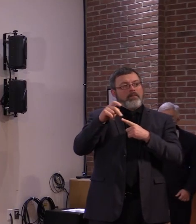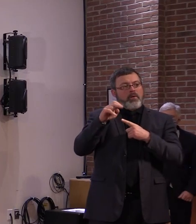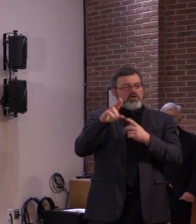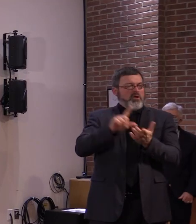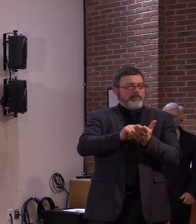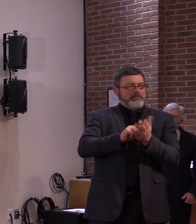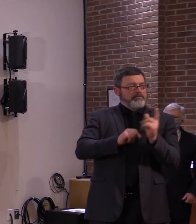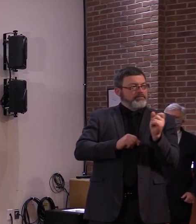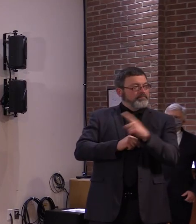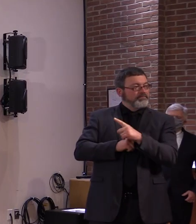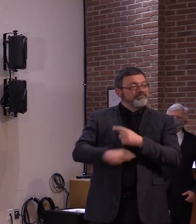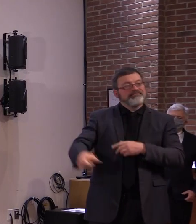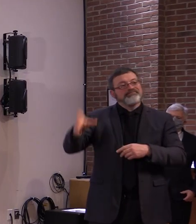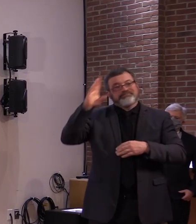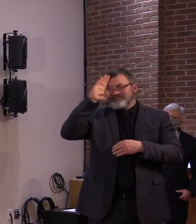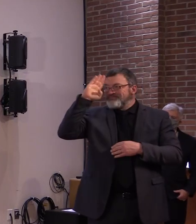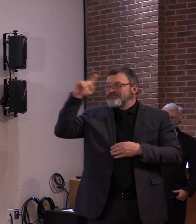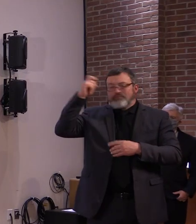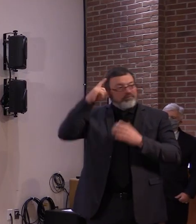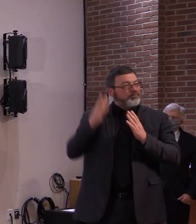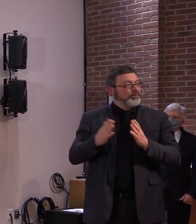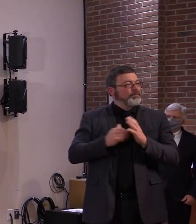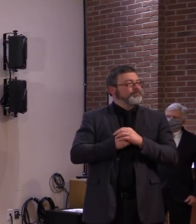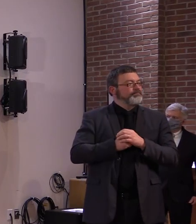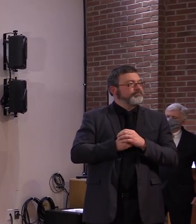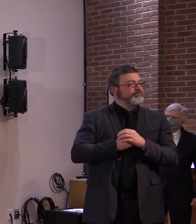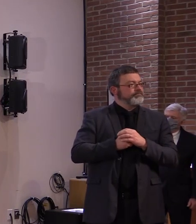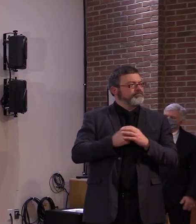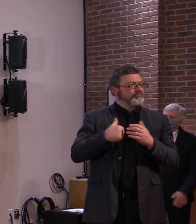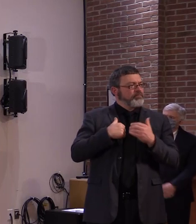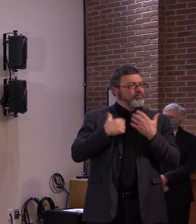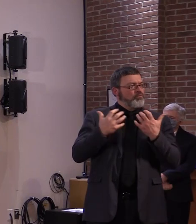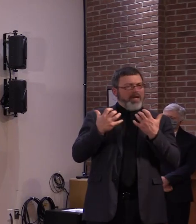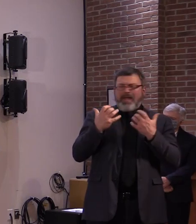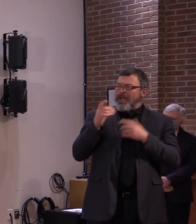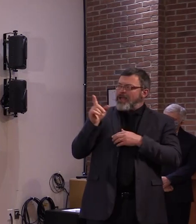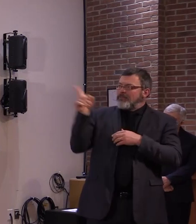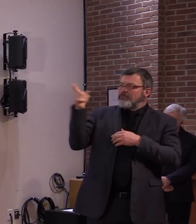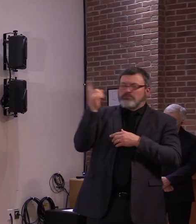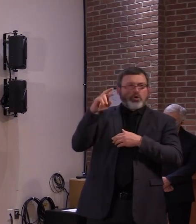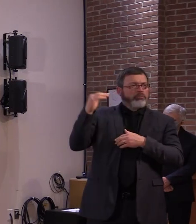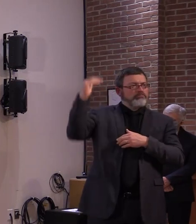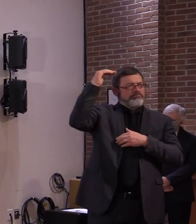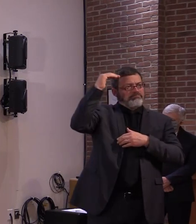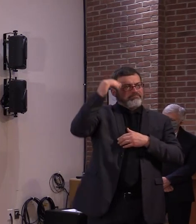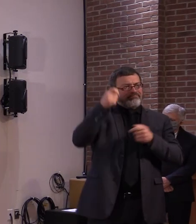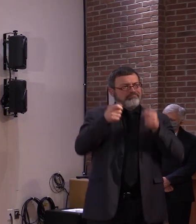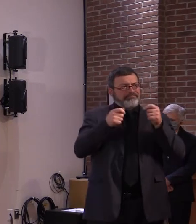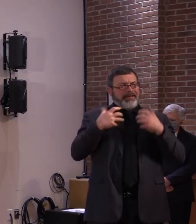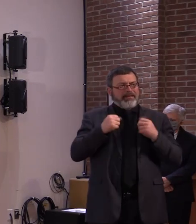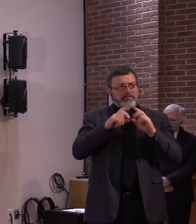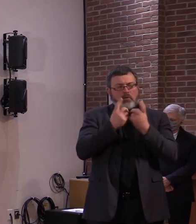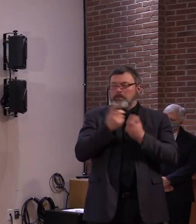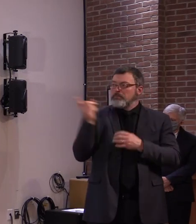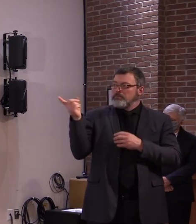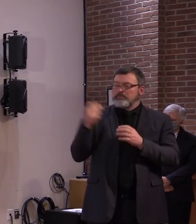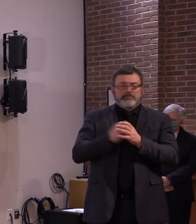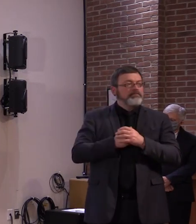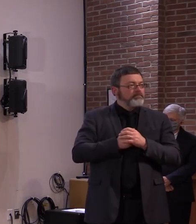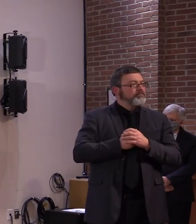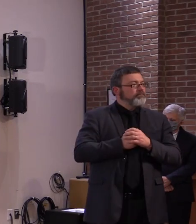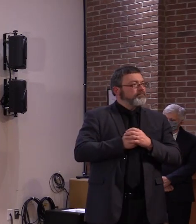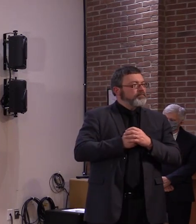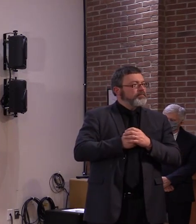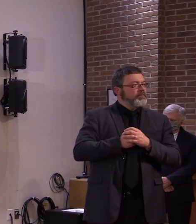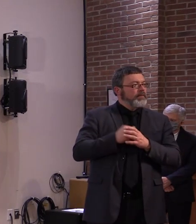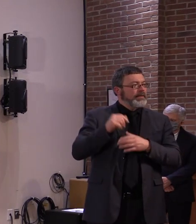Hello, thank you for taking my call. I believe my question is for Dr. Levine. When the state goes about contact tracing for